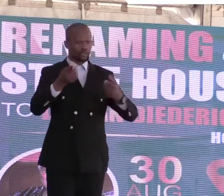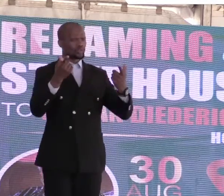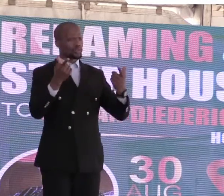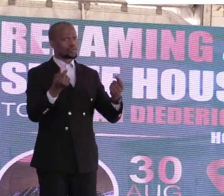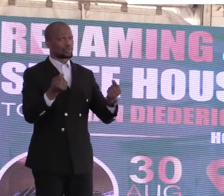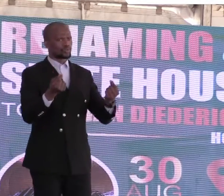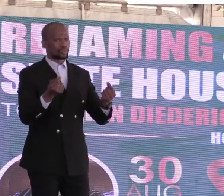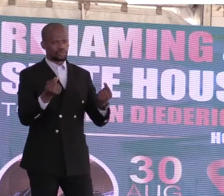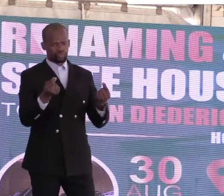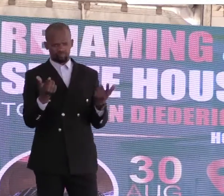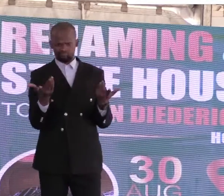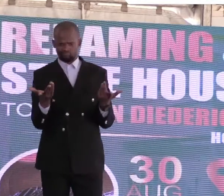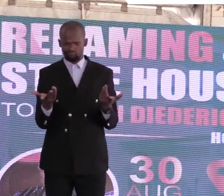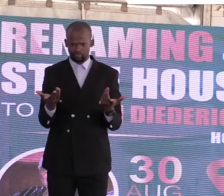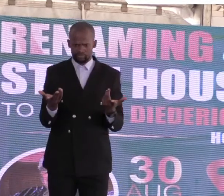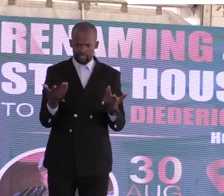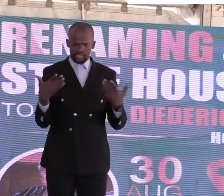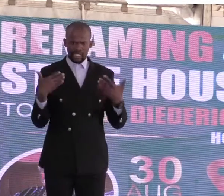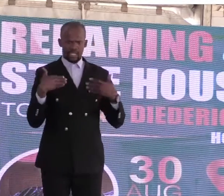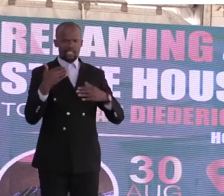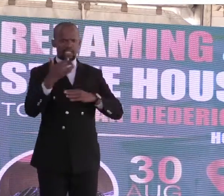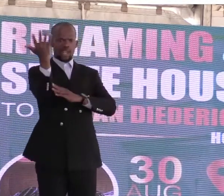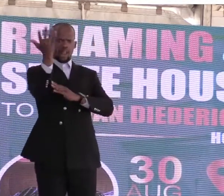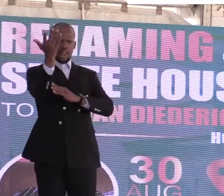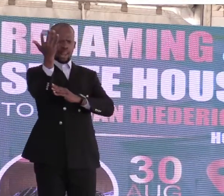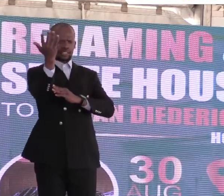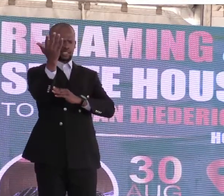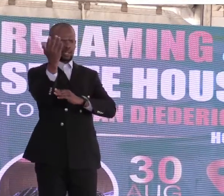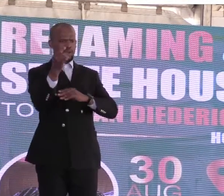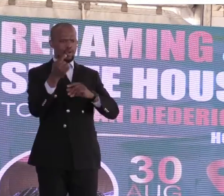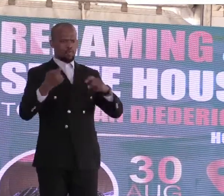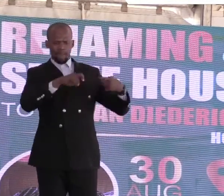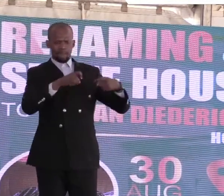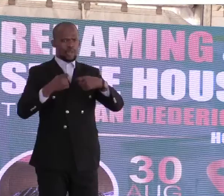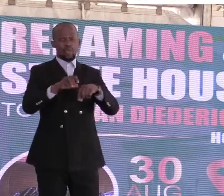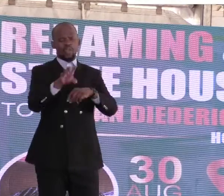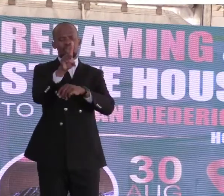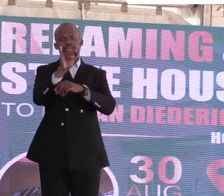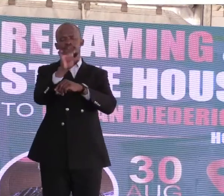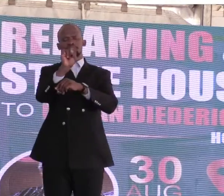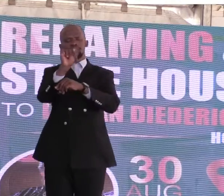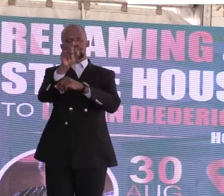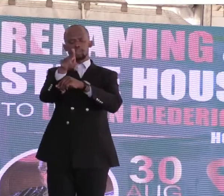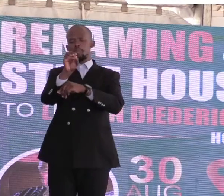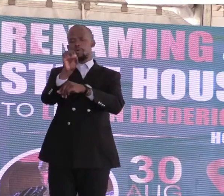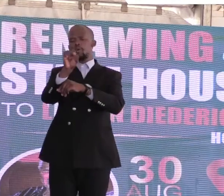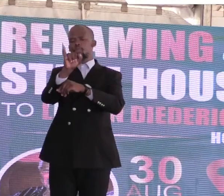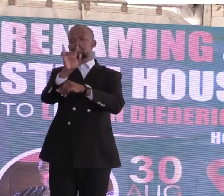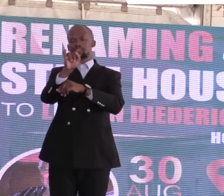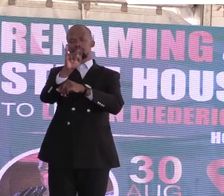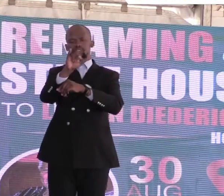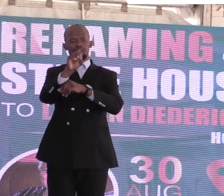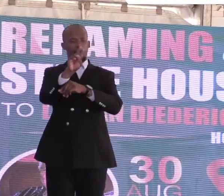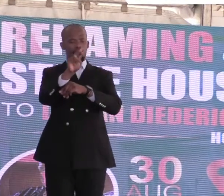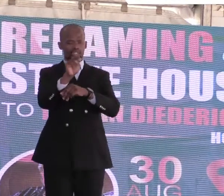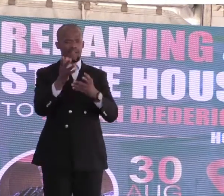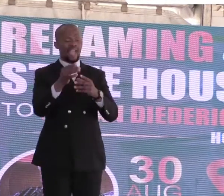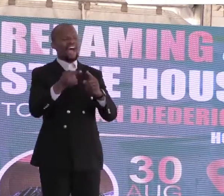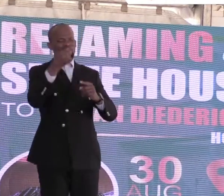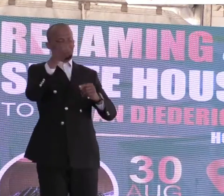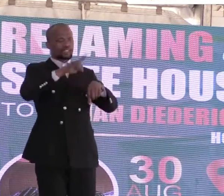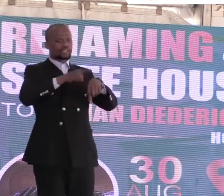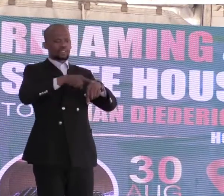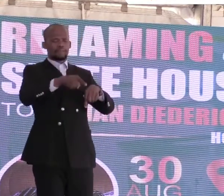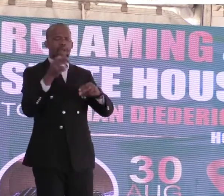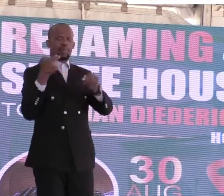doing an inaugural memorial lecture on the wars of dispossession, the frontier wars. For the first time in the history,